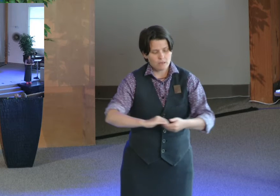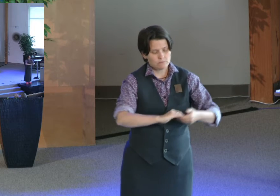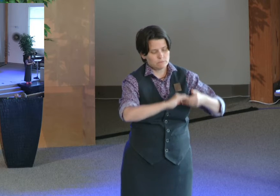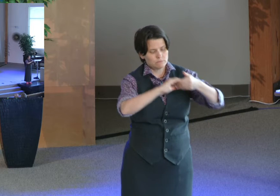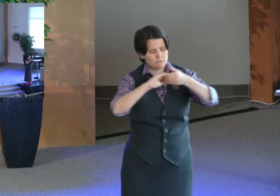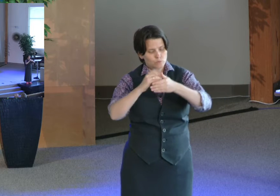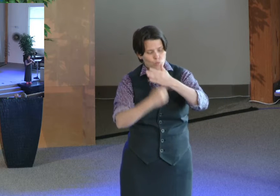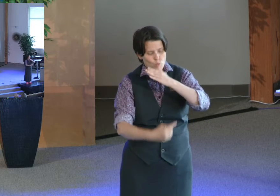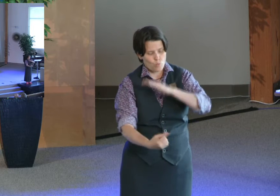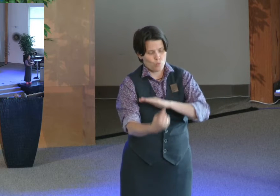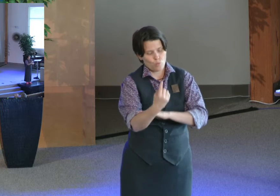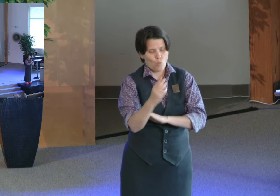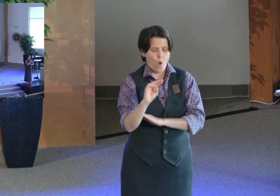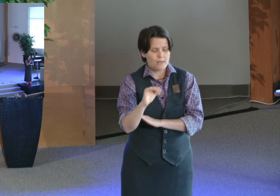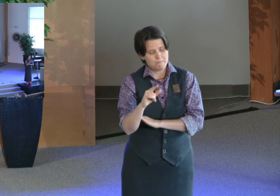you are within me,